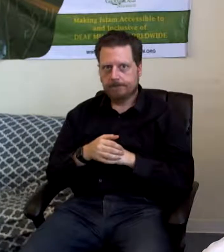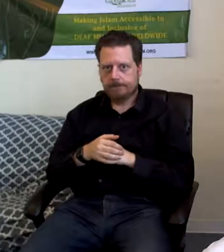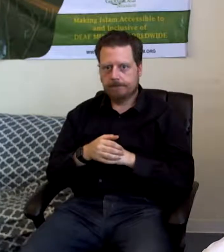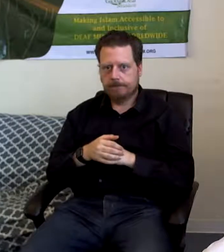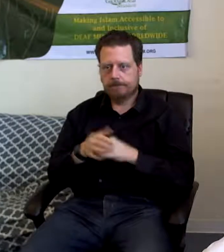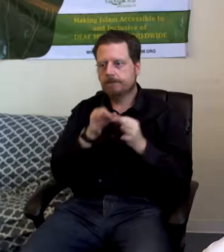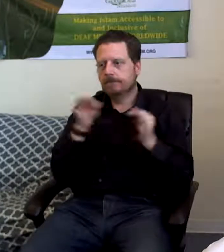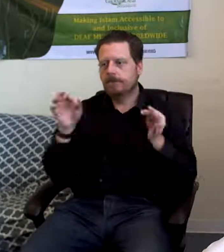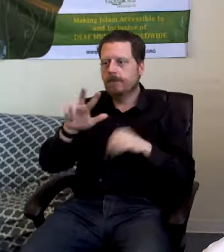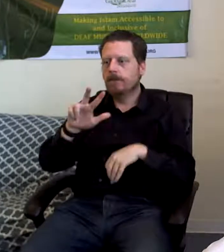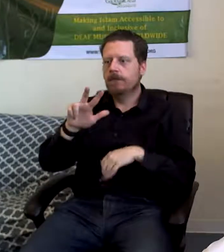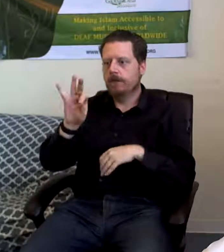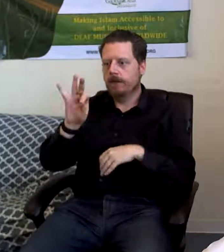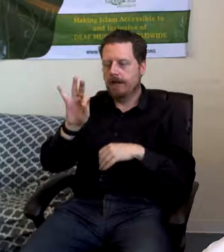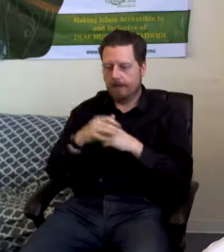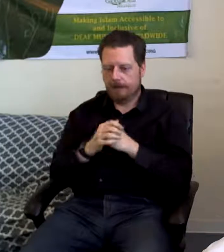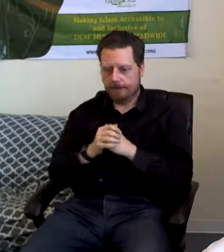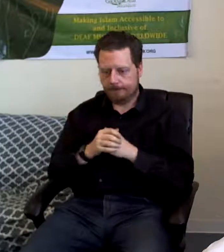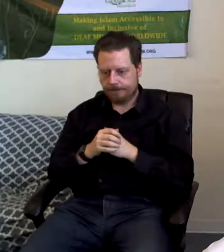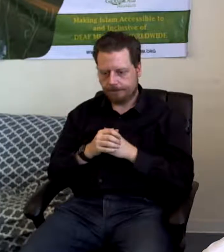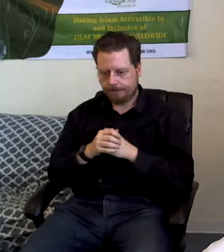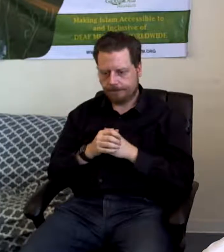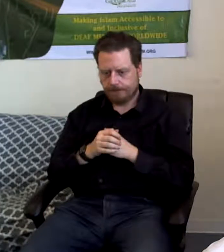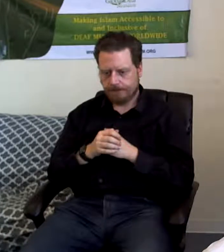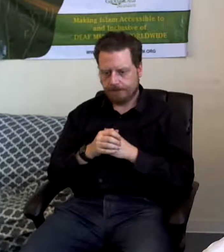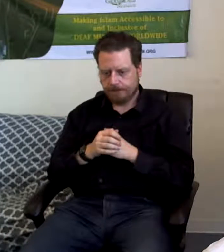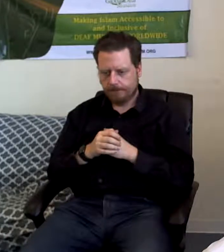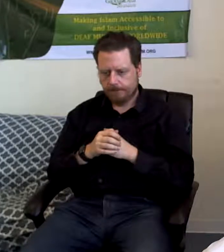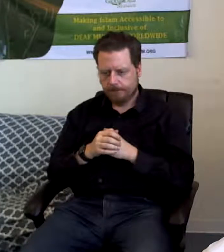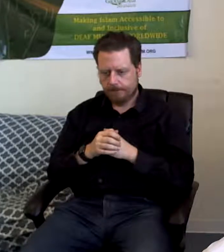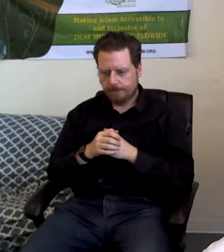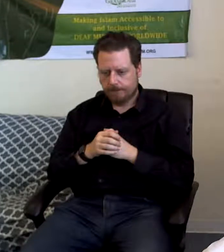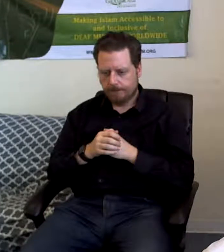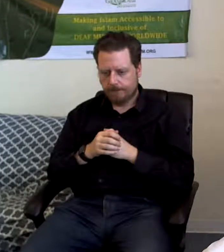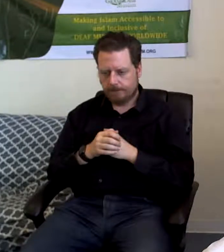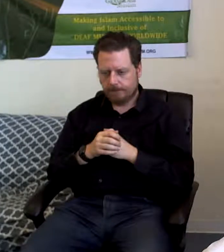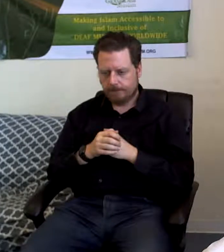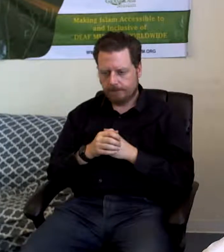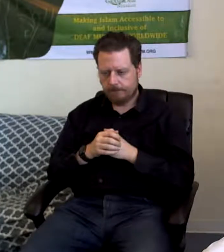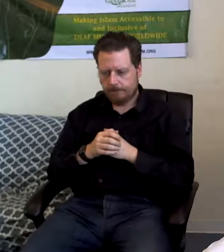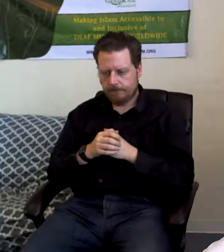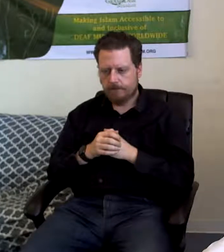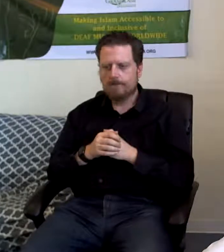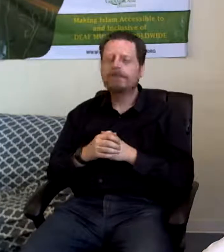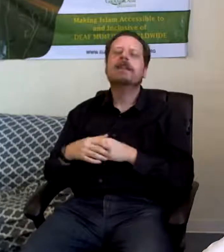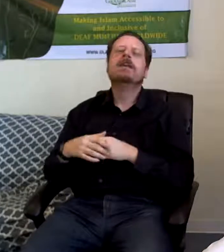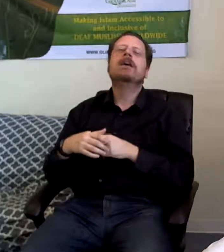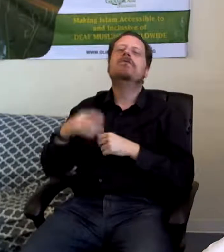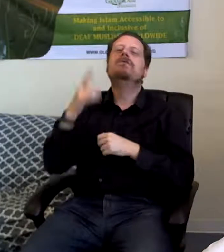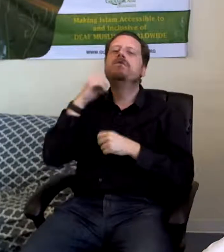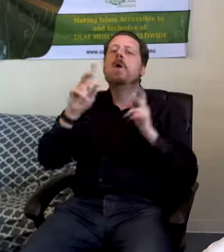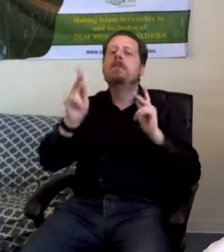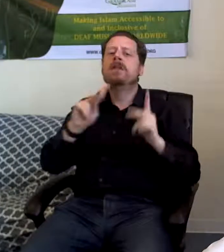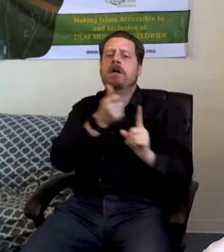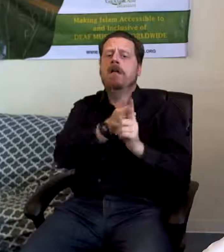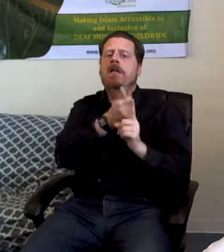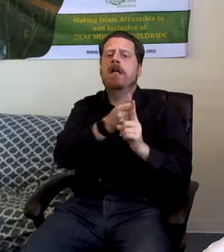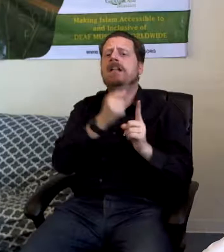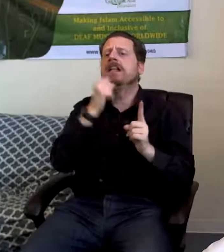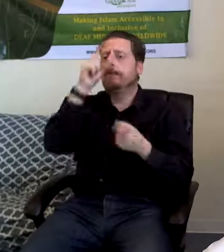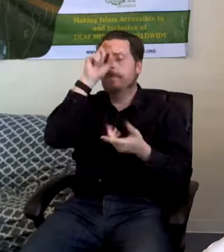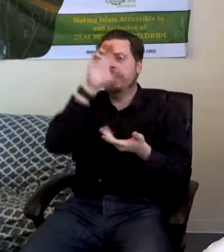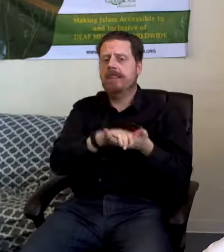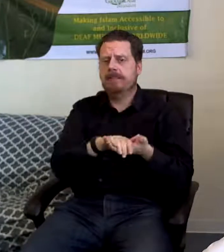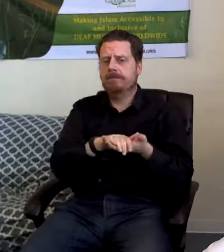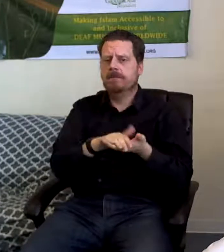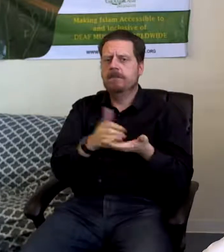Then ayah number 39, it says, as for those who disbelieved and